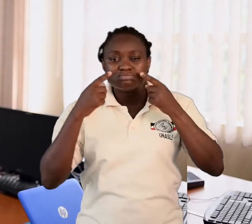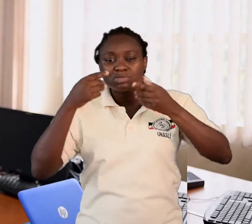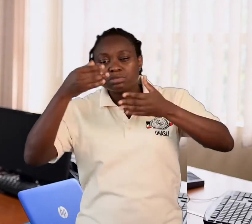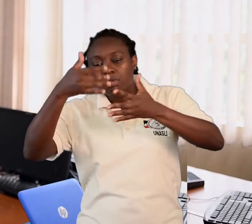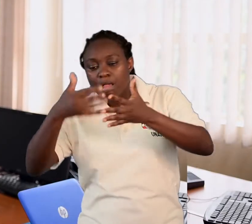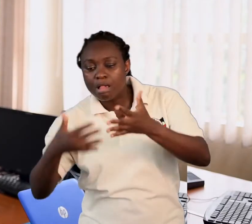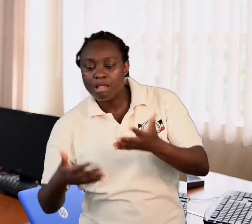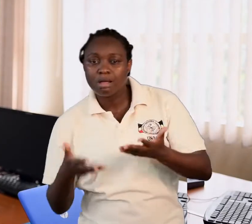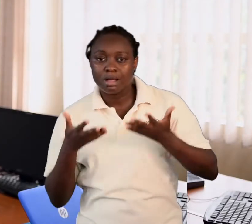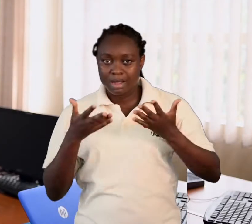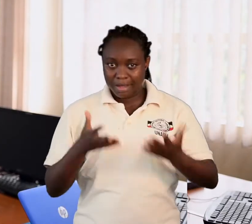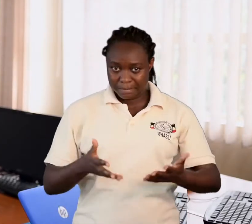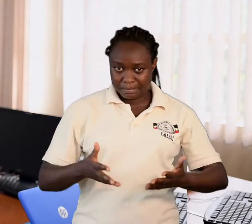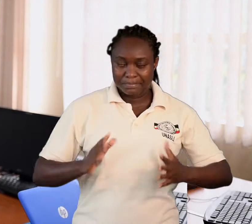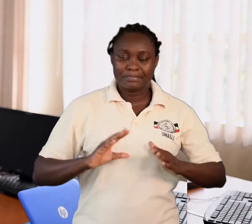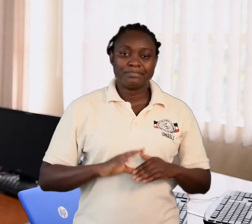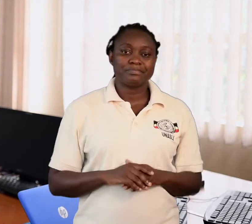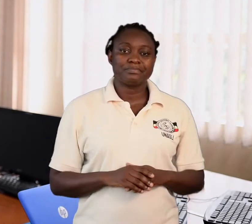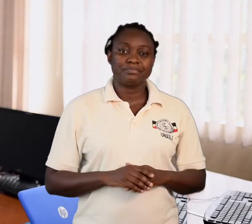All right.